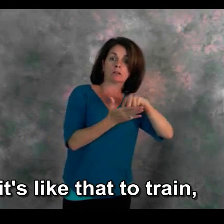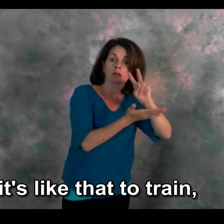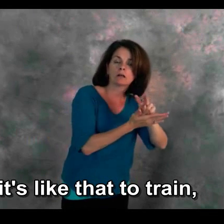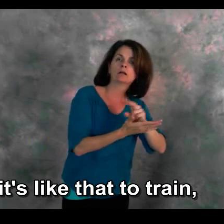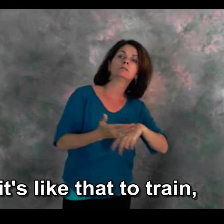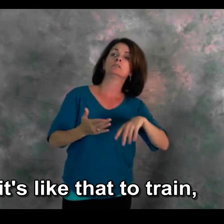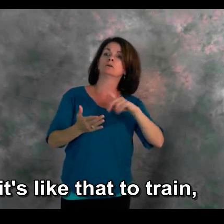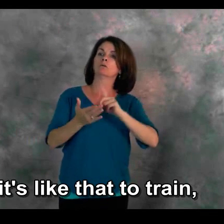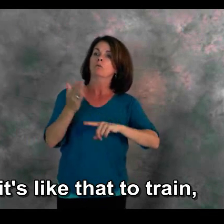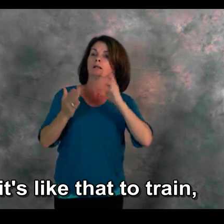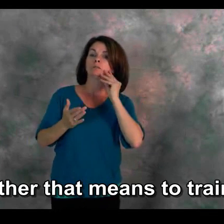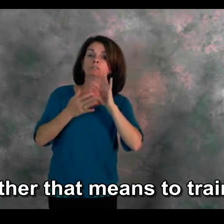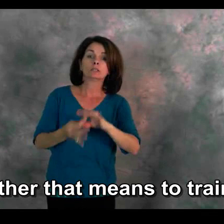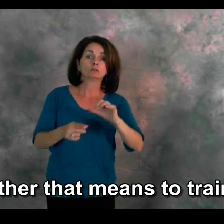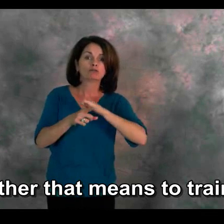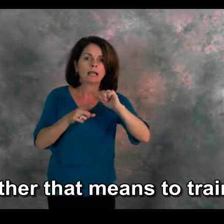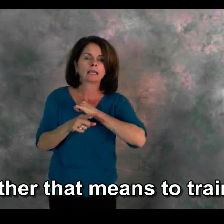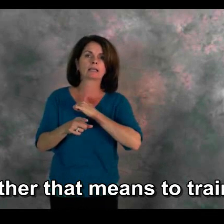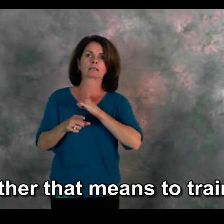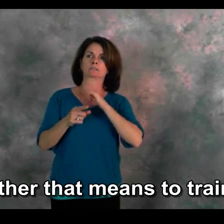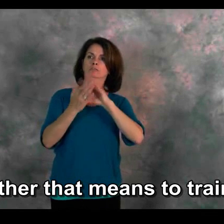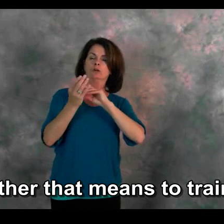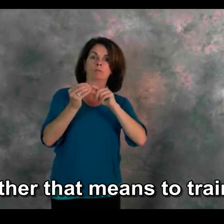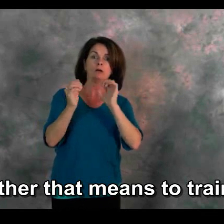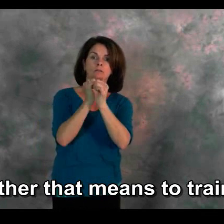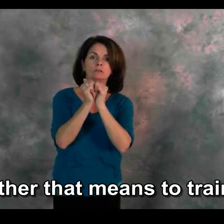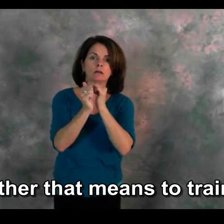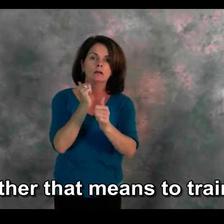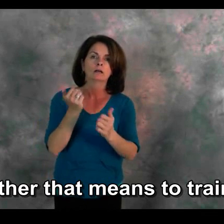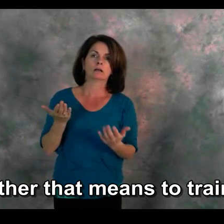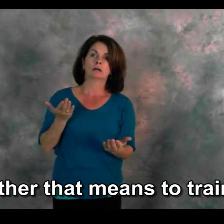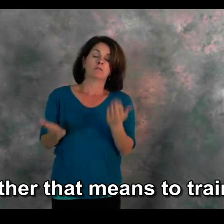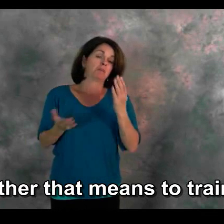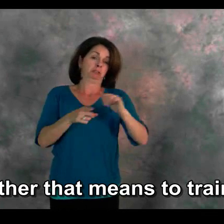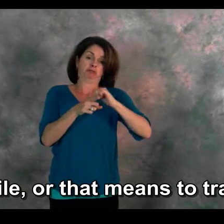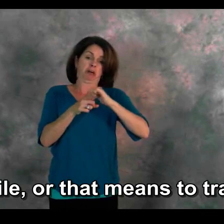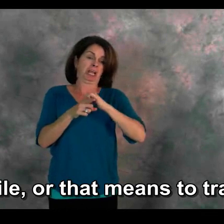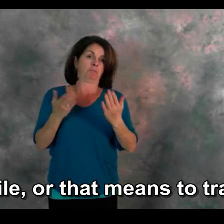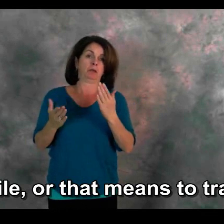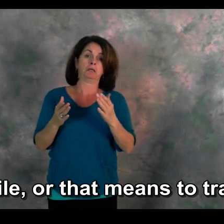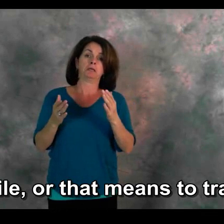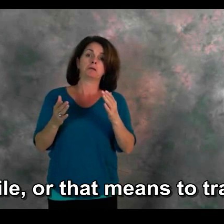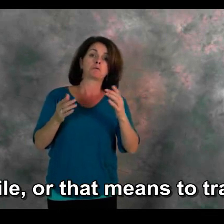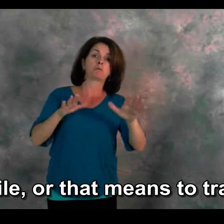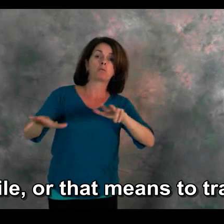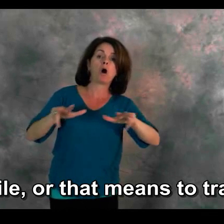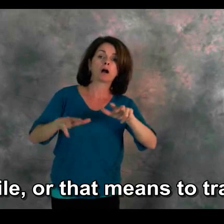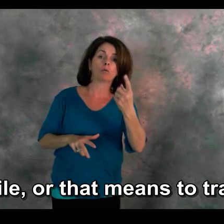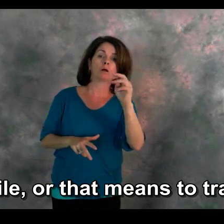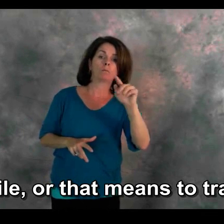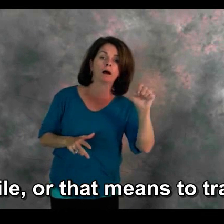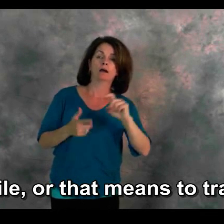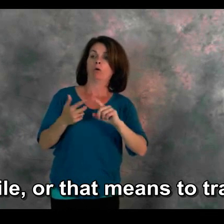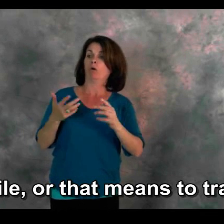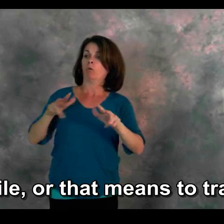it's like to train, what it's like to compete, whether that means to train to go walk a mile, to go run a